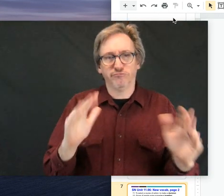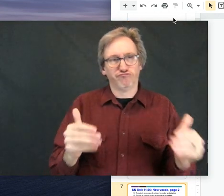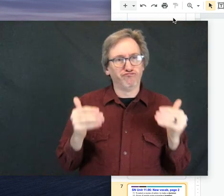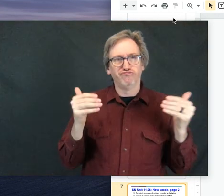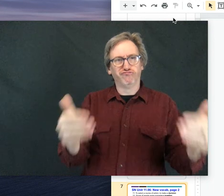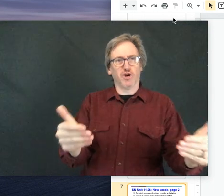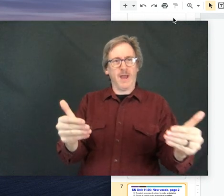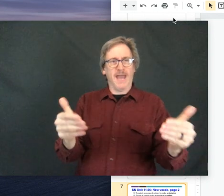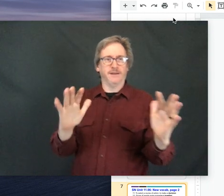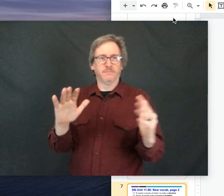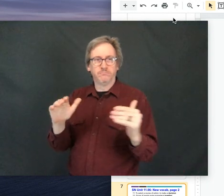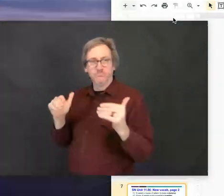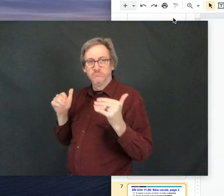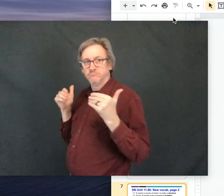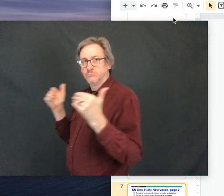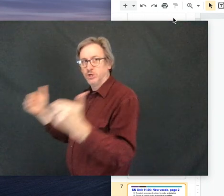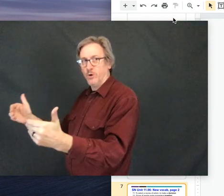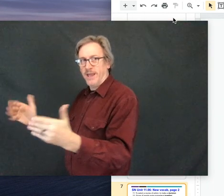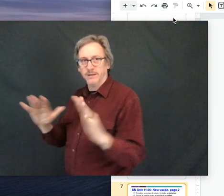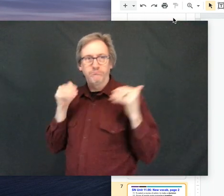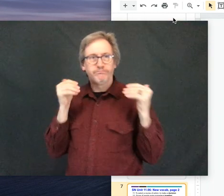Proceed. Go ahead.